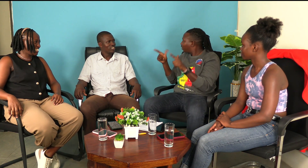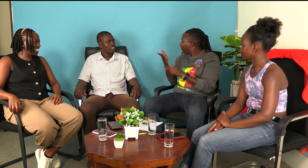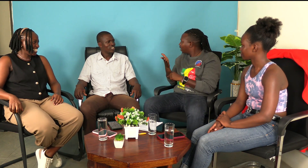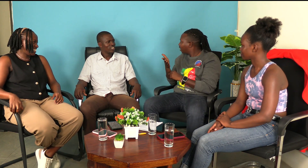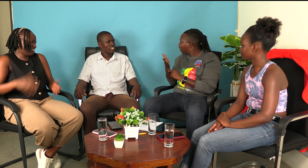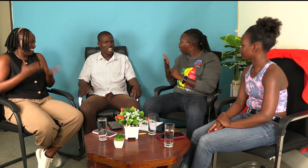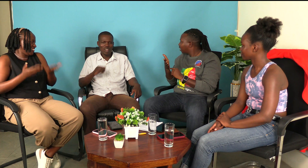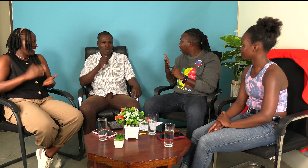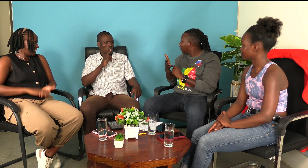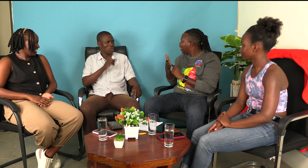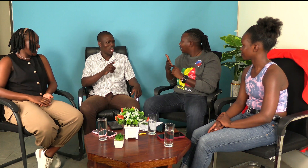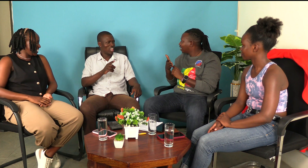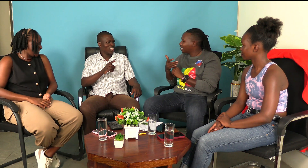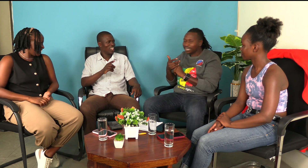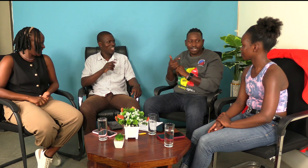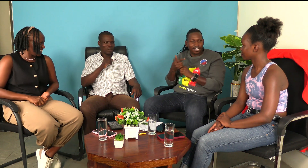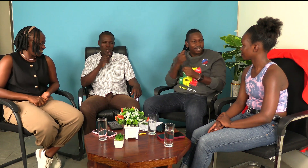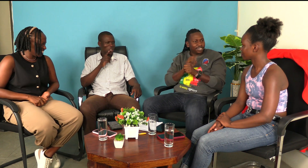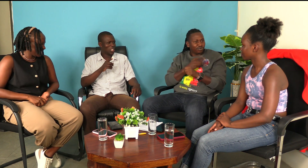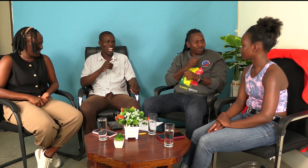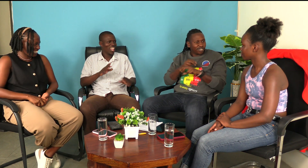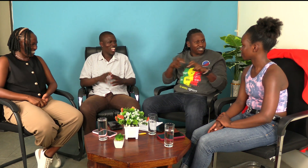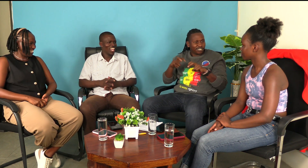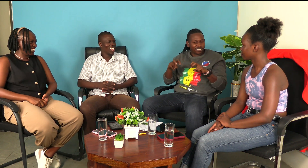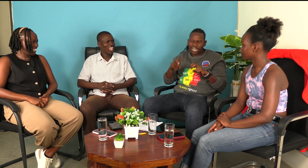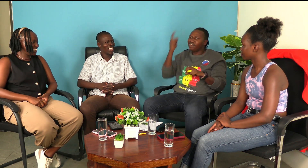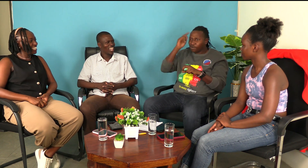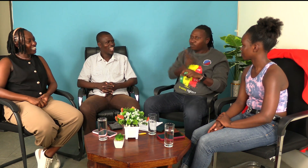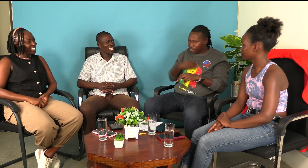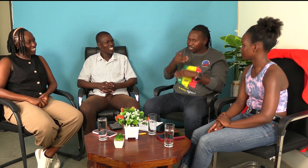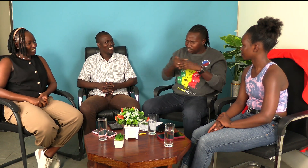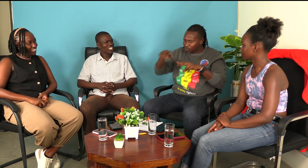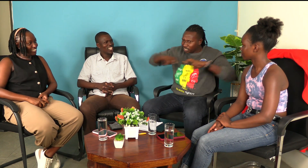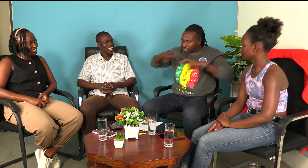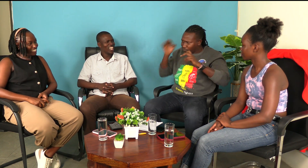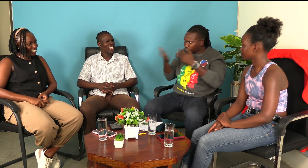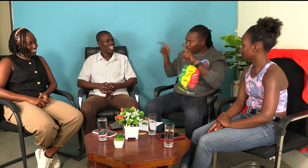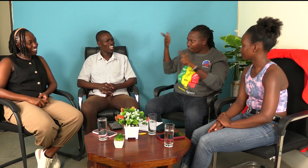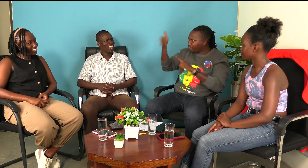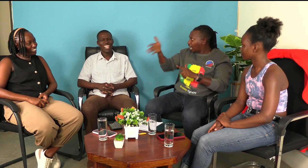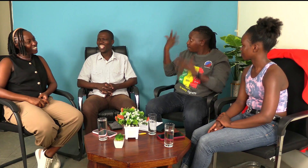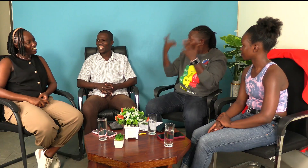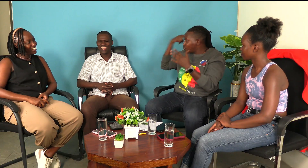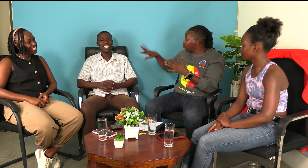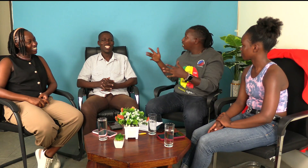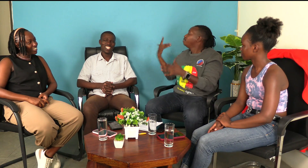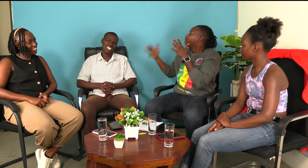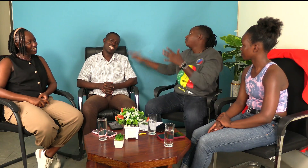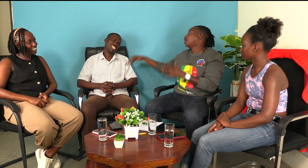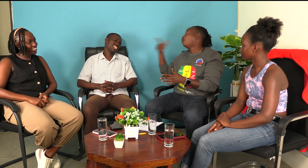language? Maybe. I'm not sure. Was there I'm What? not sure. Or we do research. Or I think we're going to do a research about the